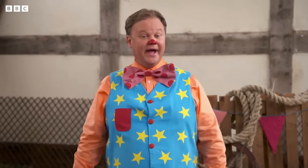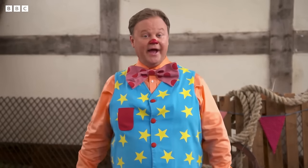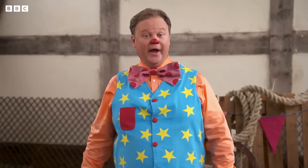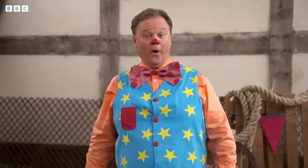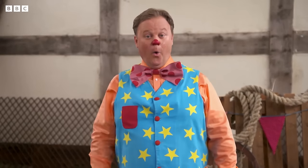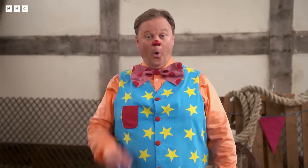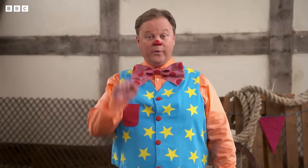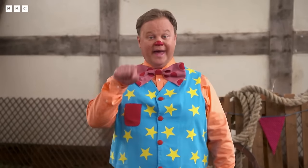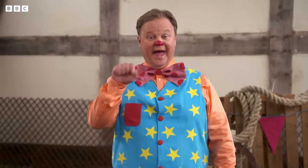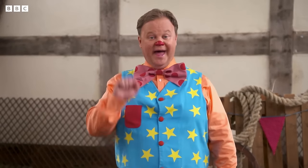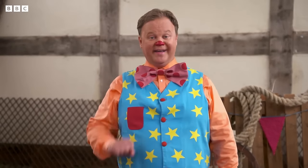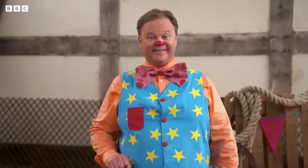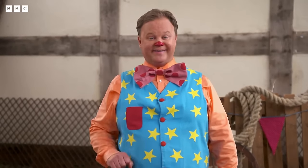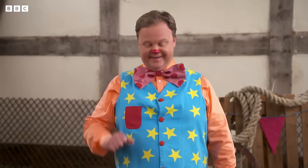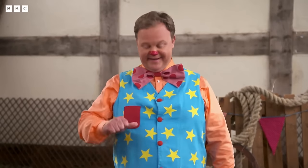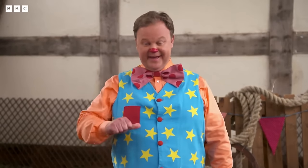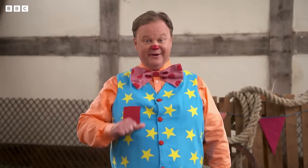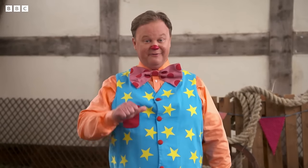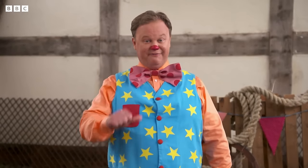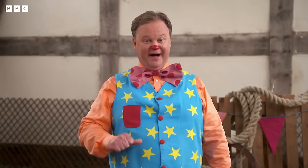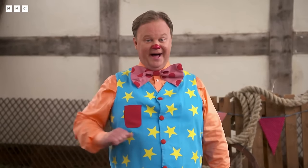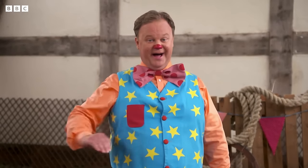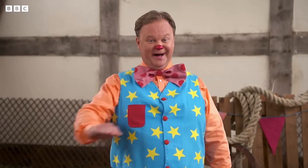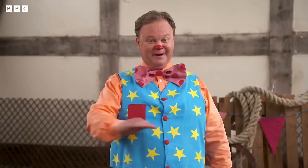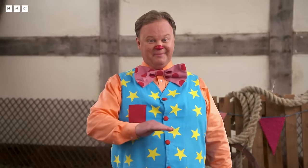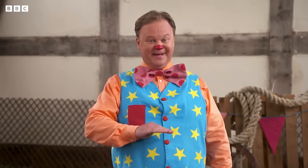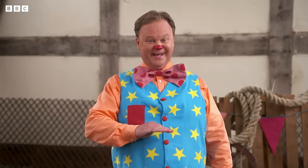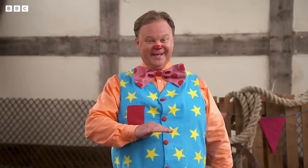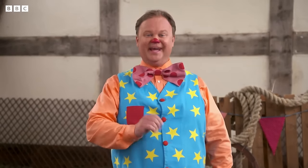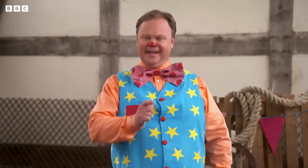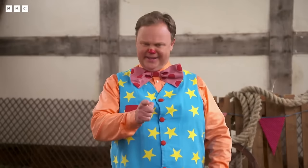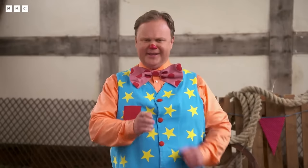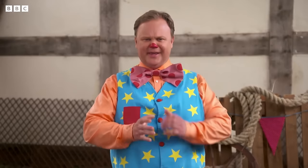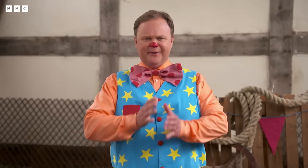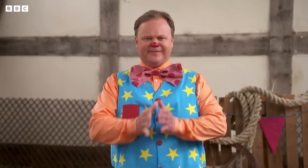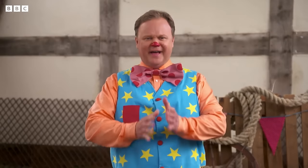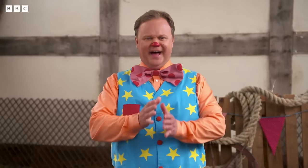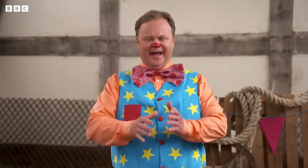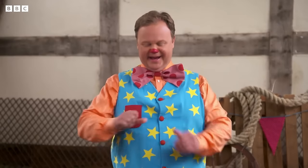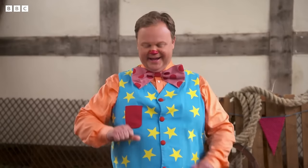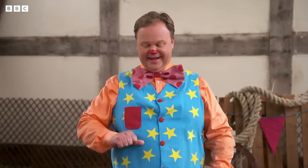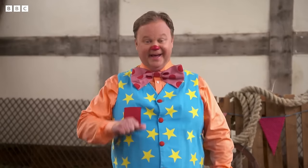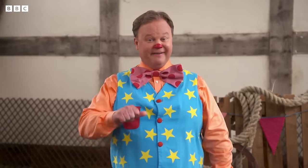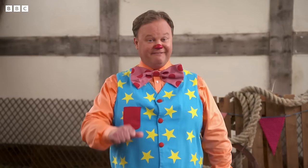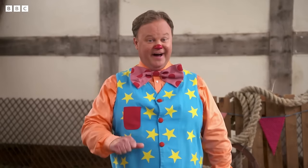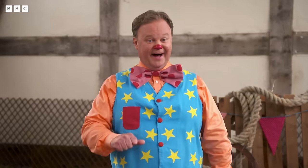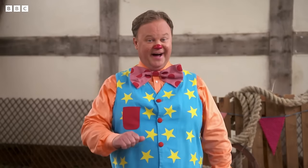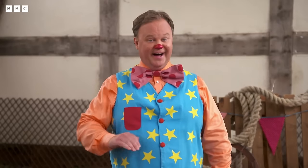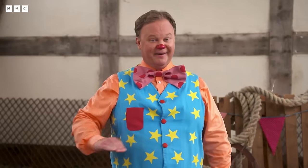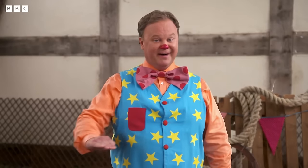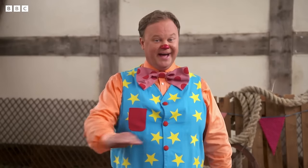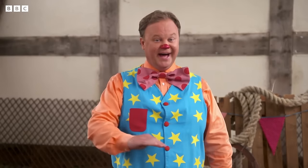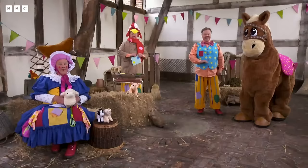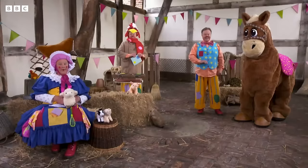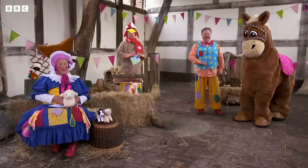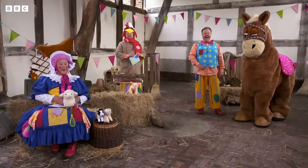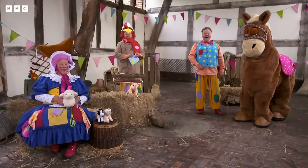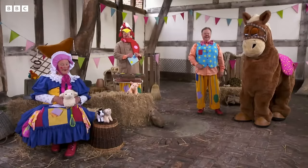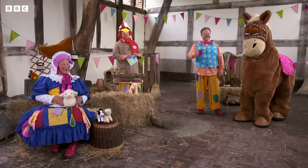farm? Oh, yes. Farm. You sign. Farm.